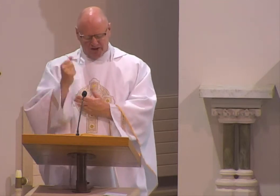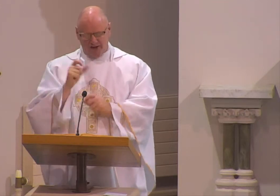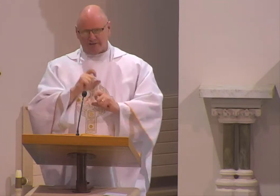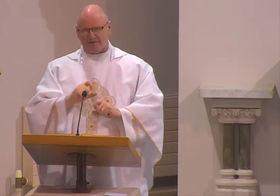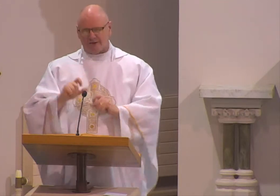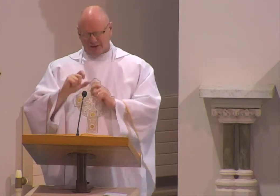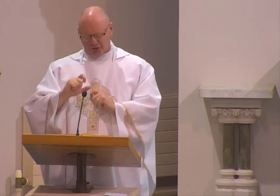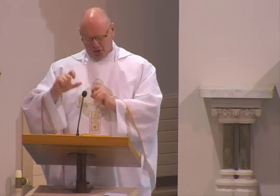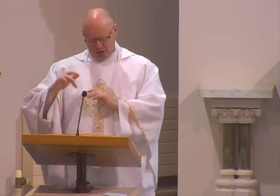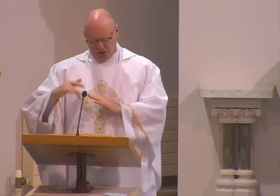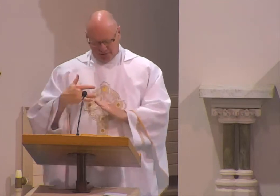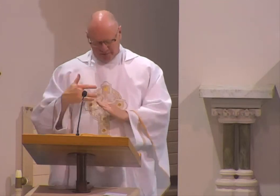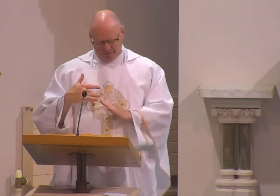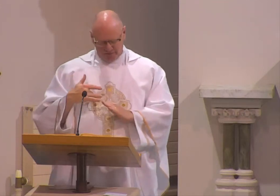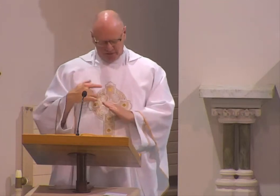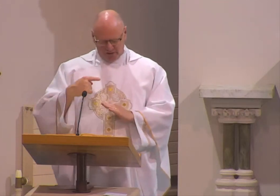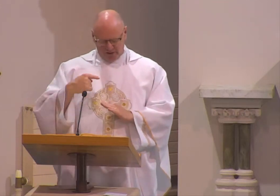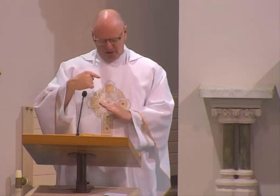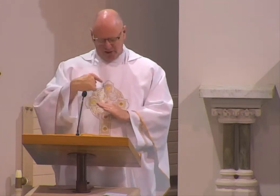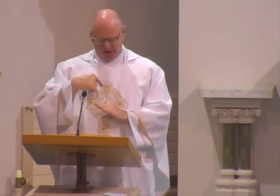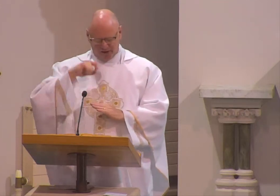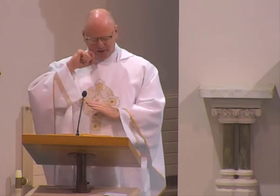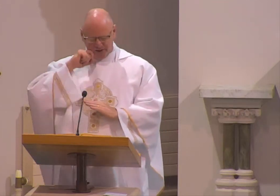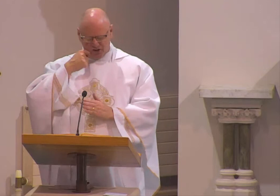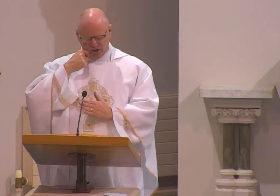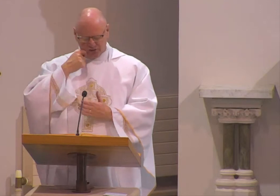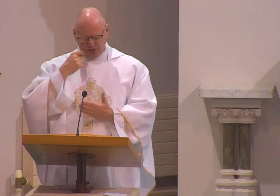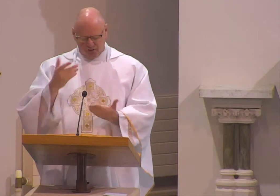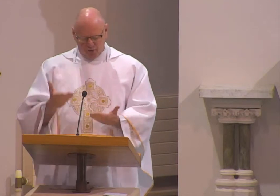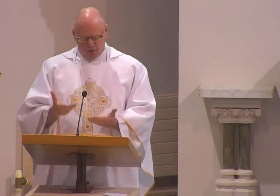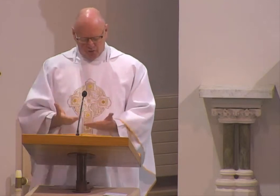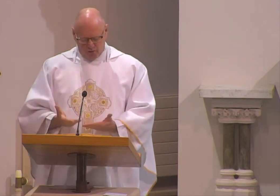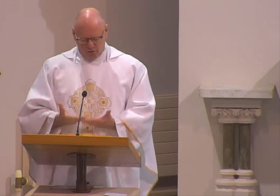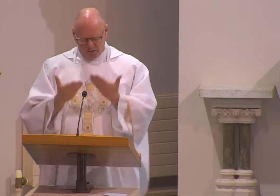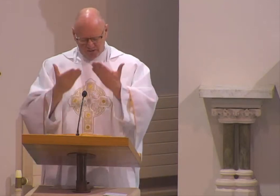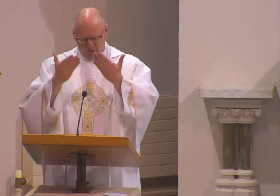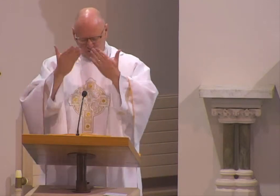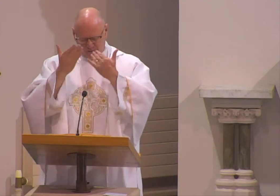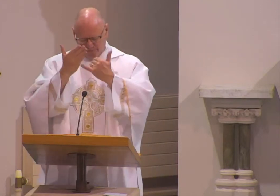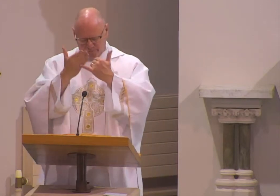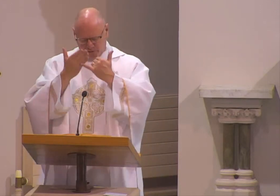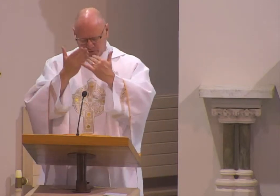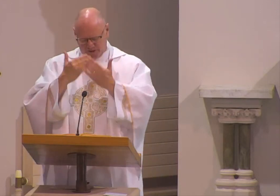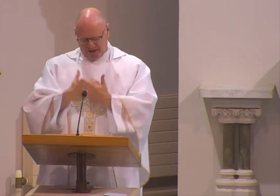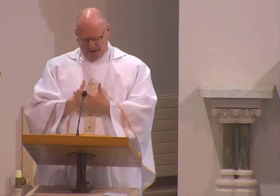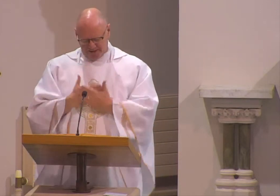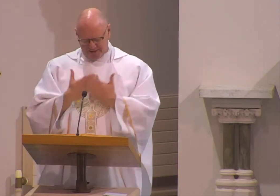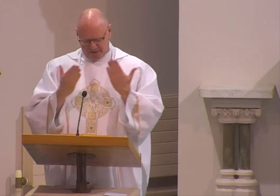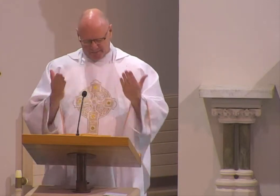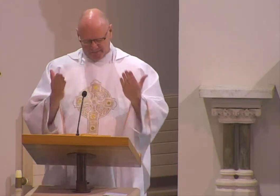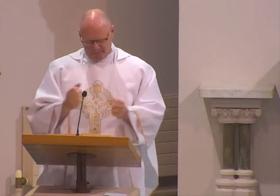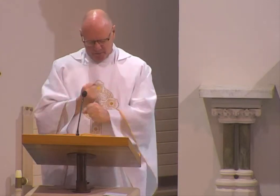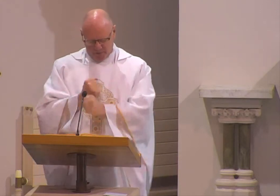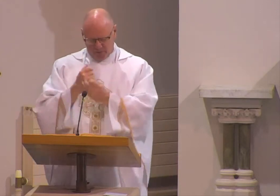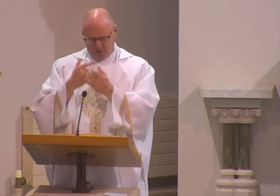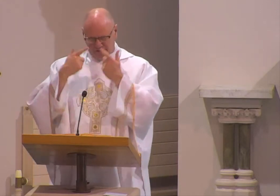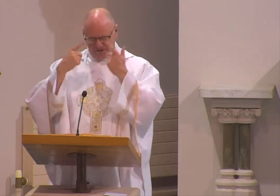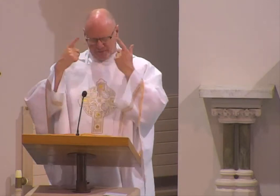have eternal life, and that I shall raise him up on the last day. The Gospel